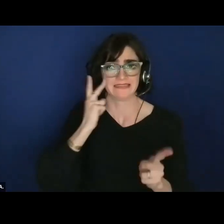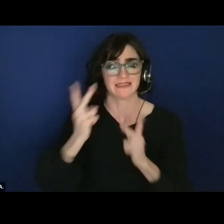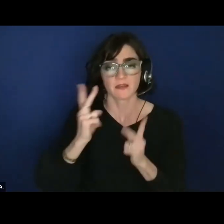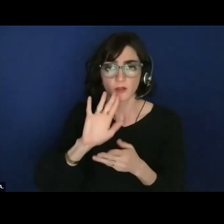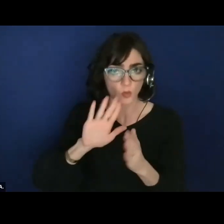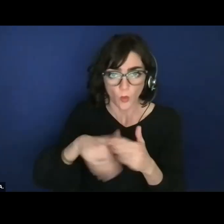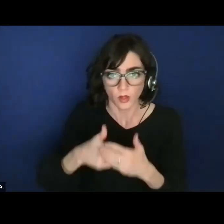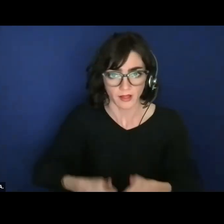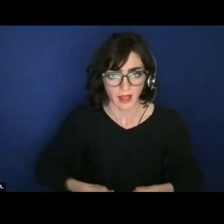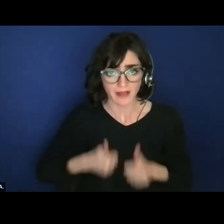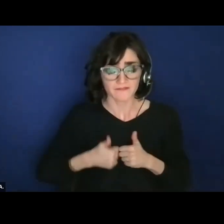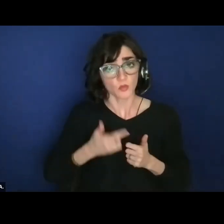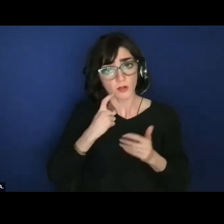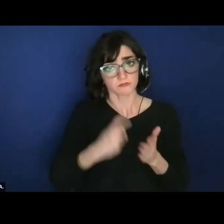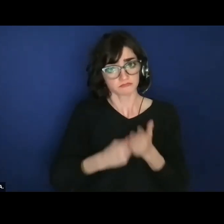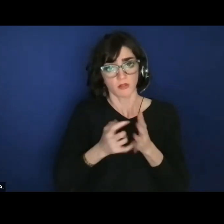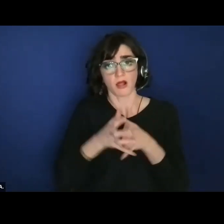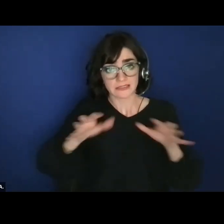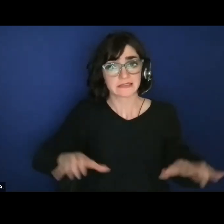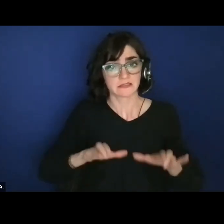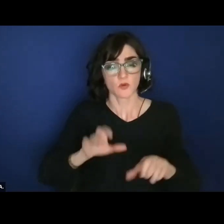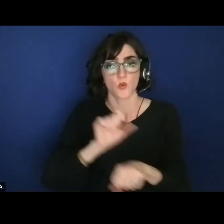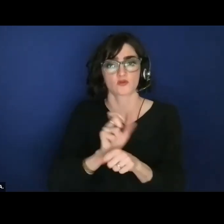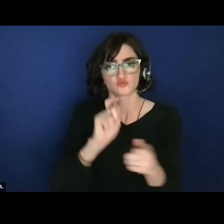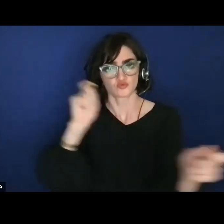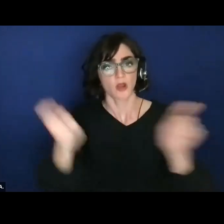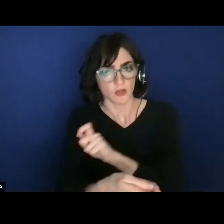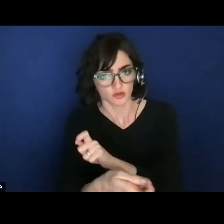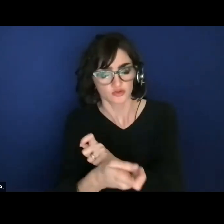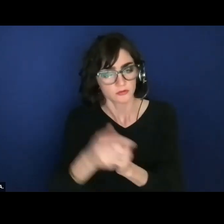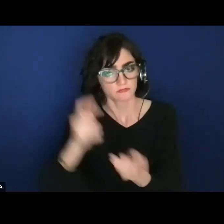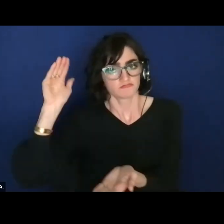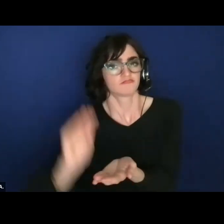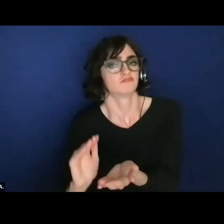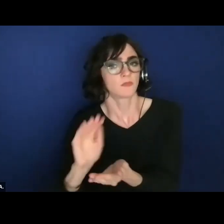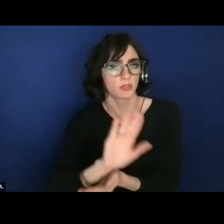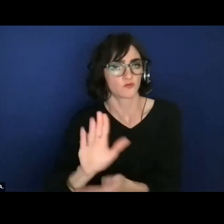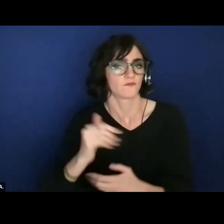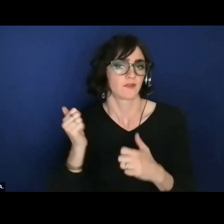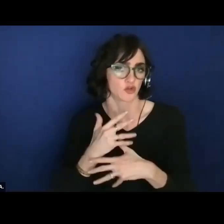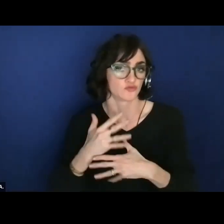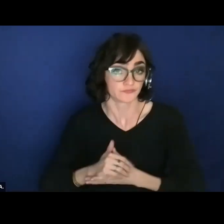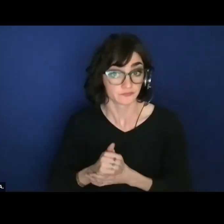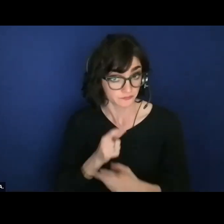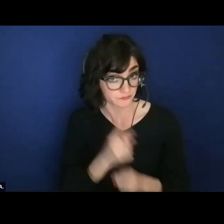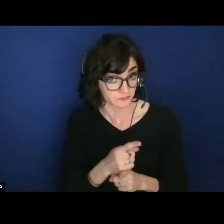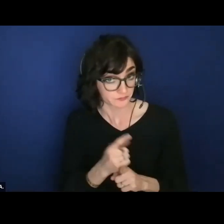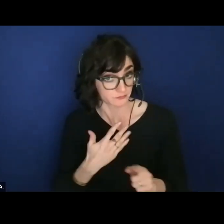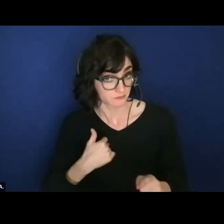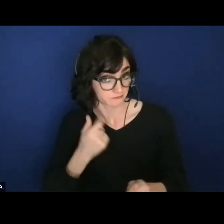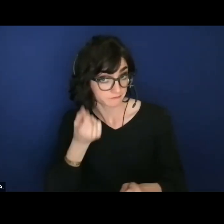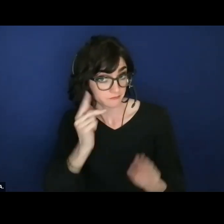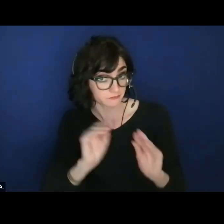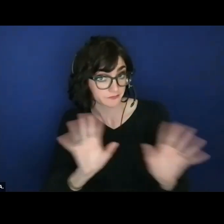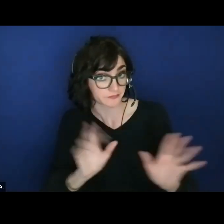work to change that and that fear, if at all. Did I hear that right? Yes. And then I